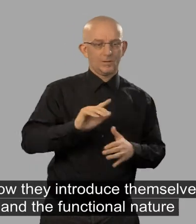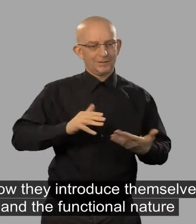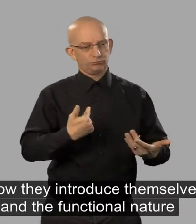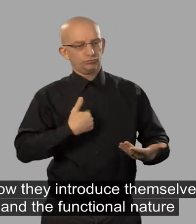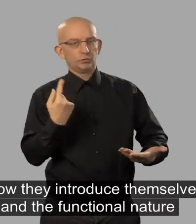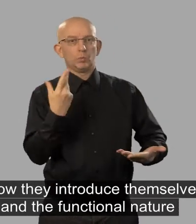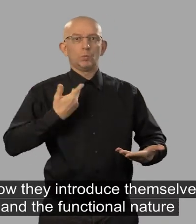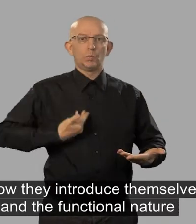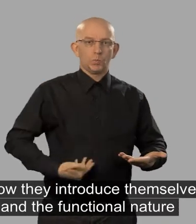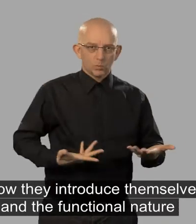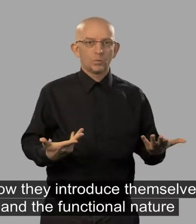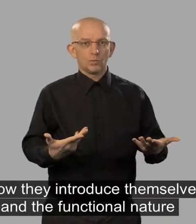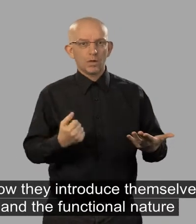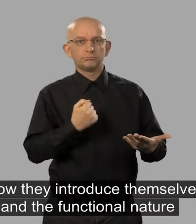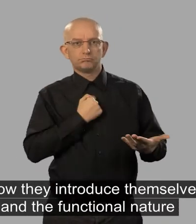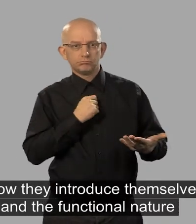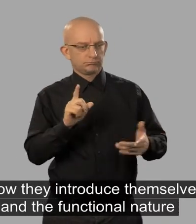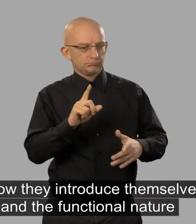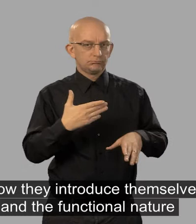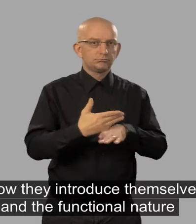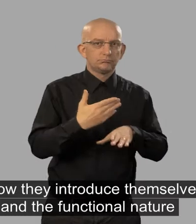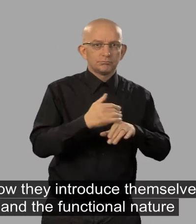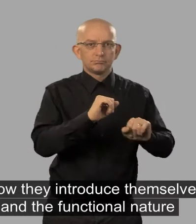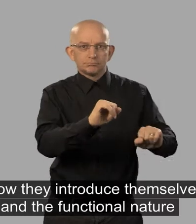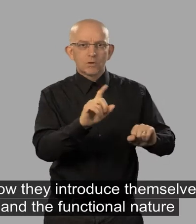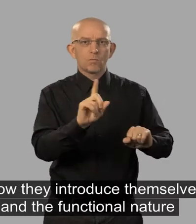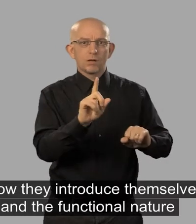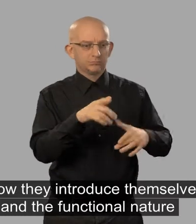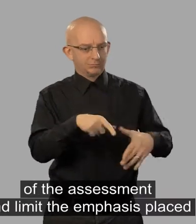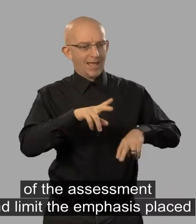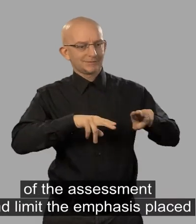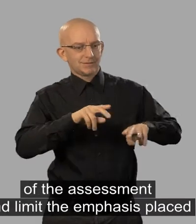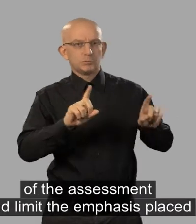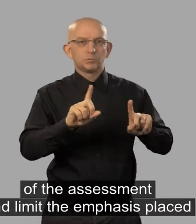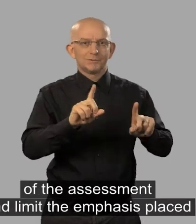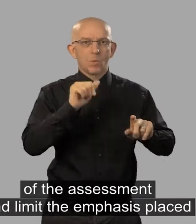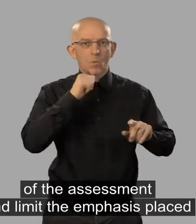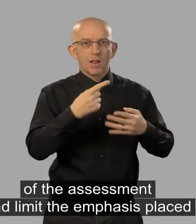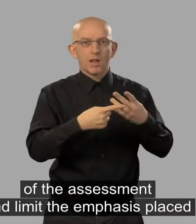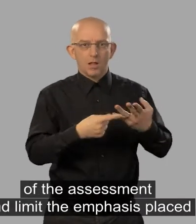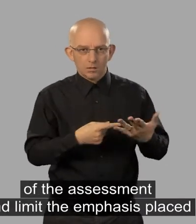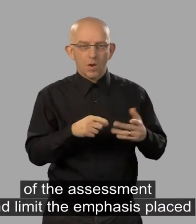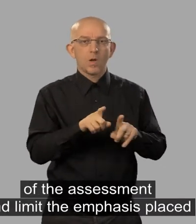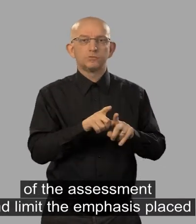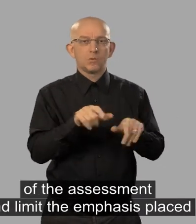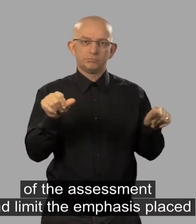they introduce themselves and the functional nature of the assessment, and limit the emphasis placed on